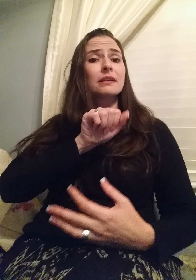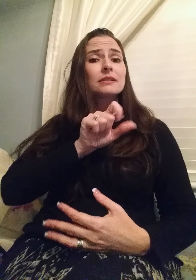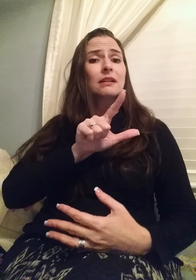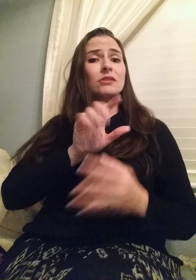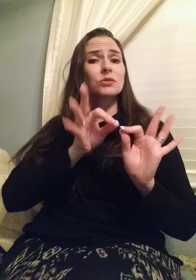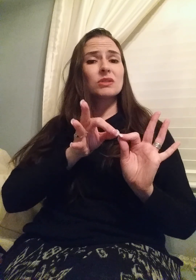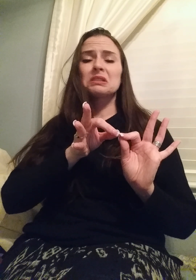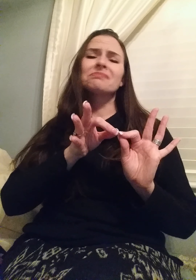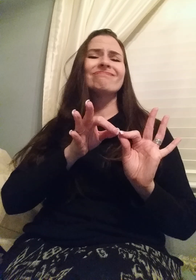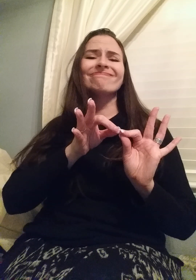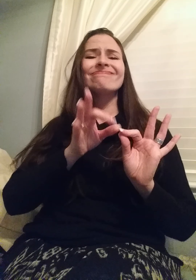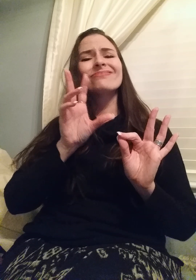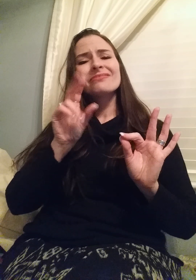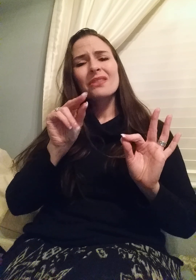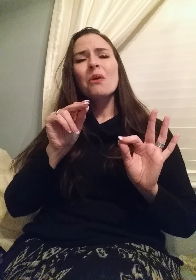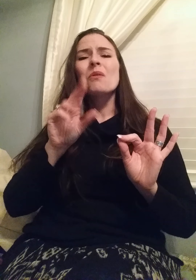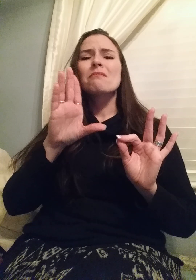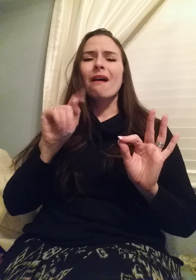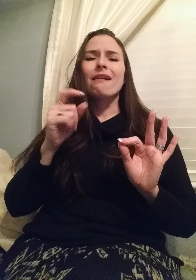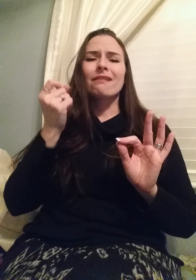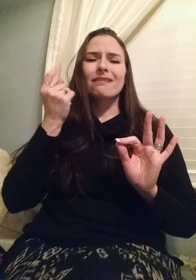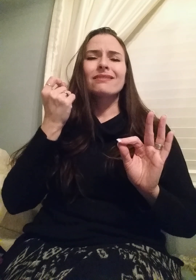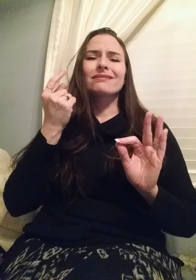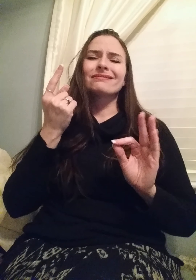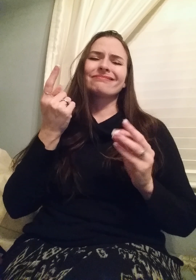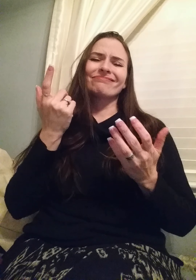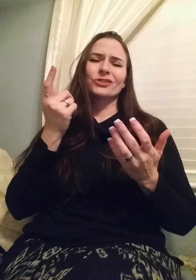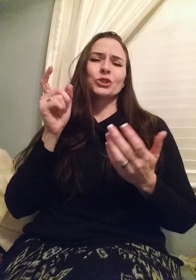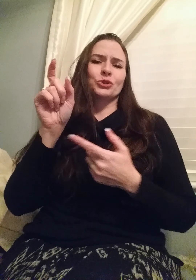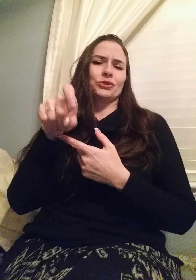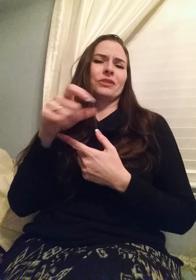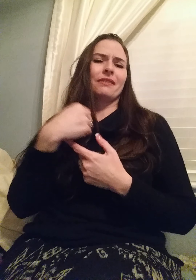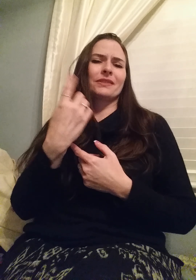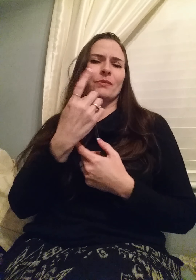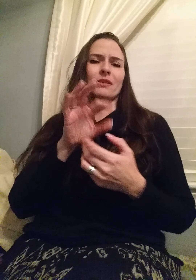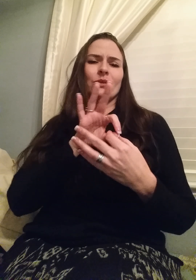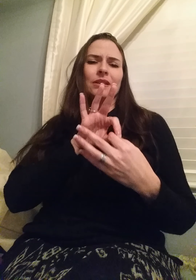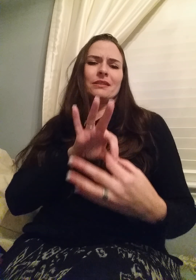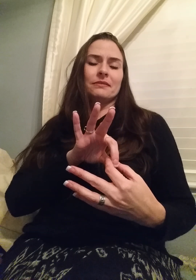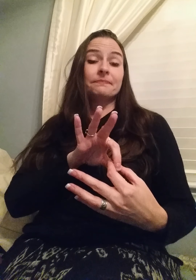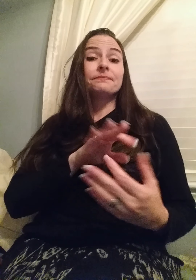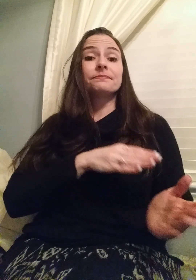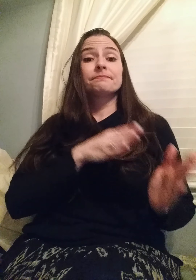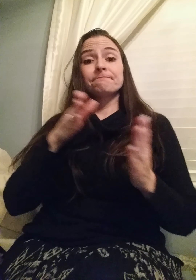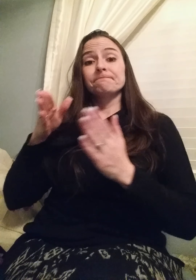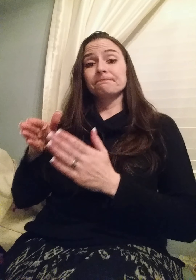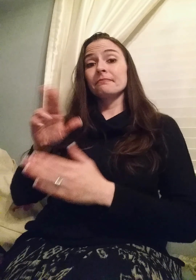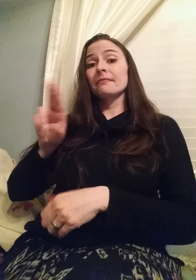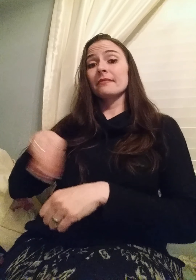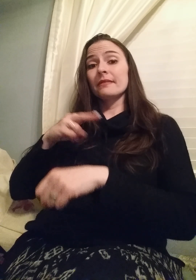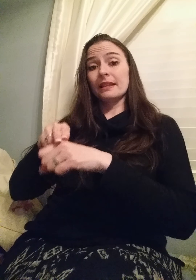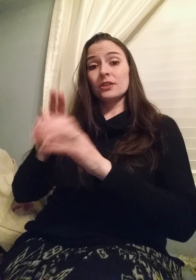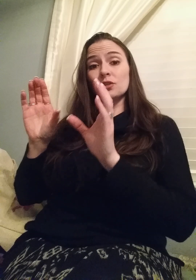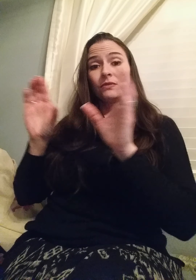but it makes sense to have something related. And then for the national certification, you would have to have a 4-year degree or